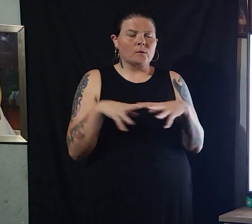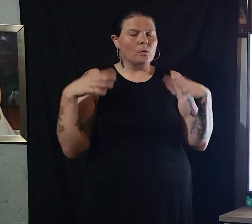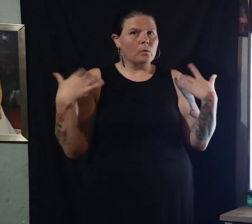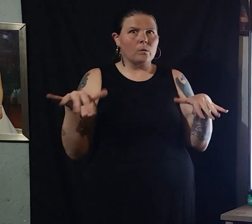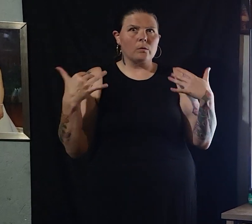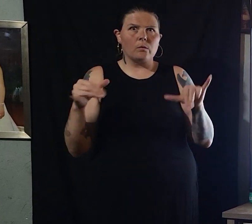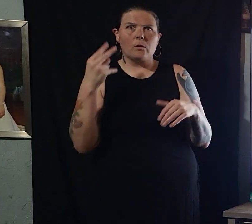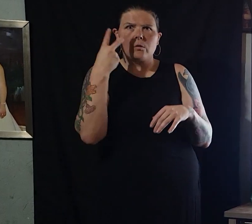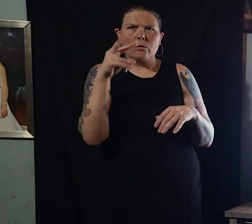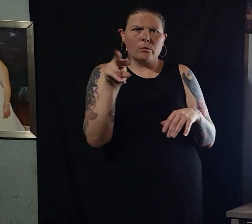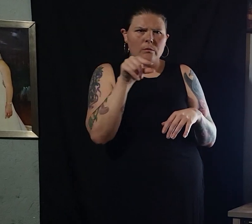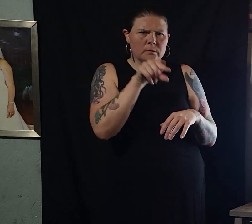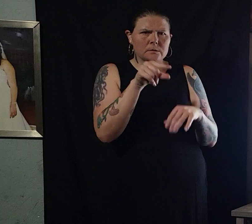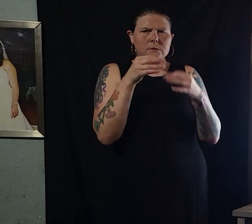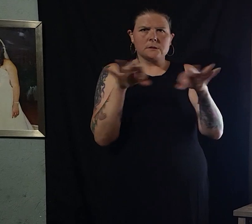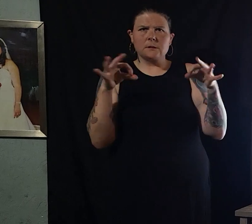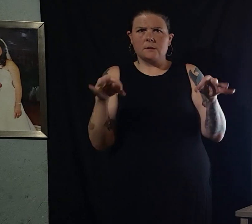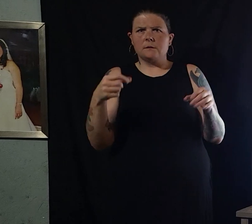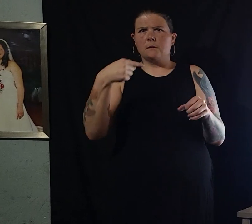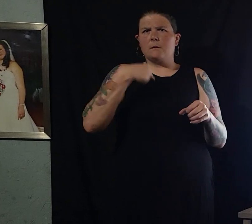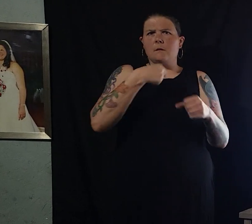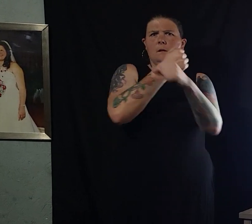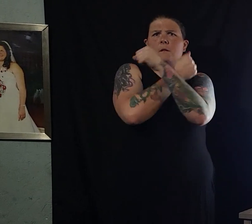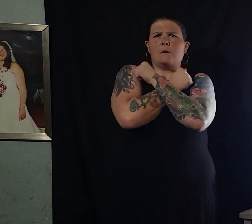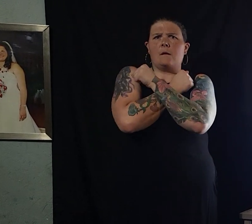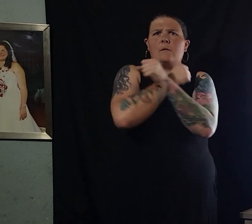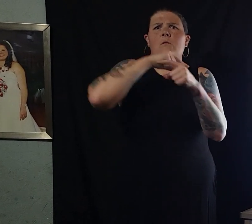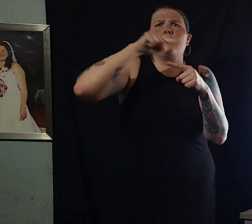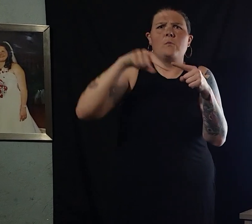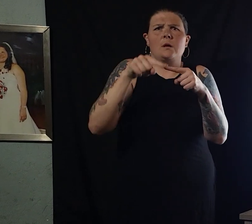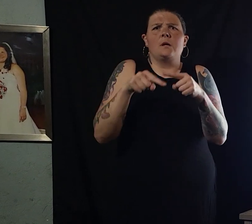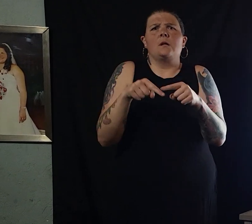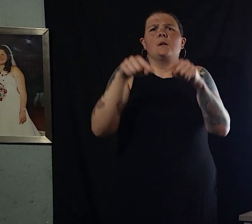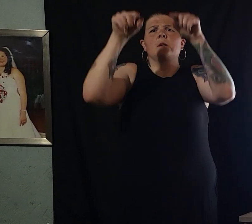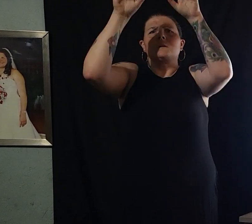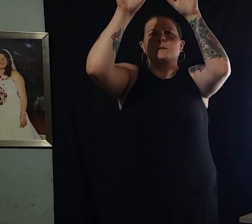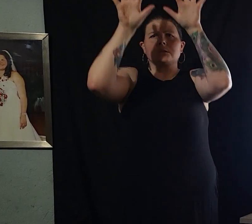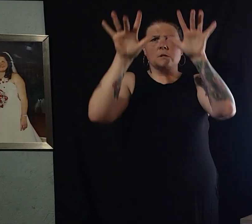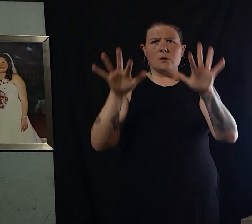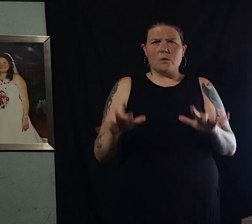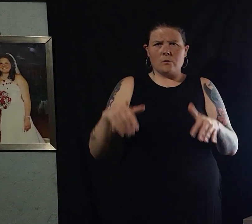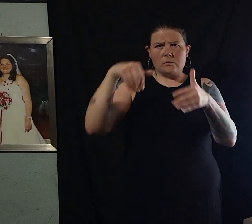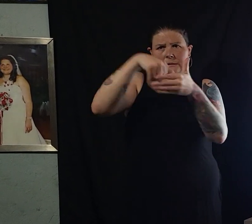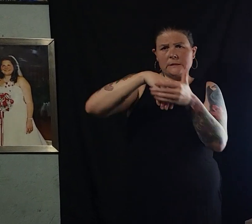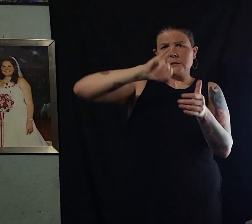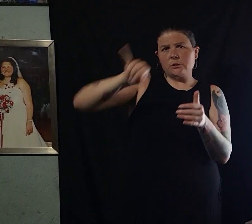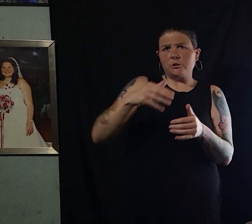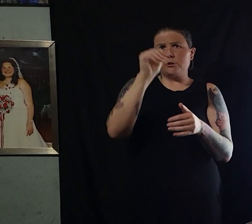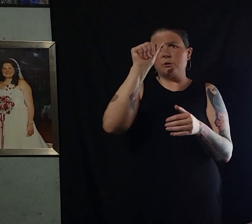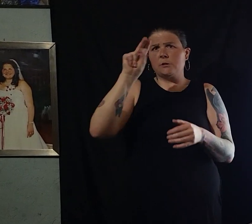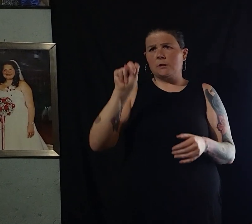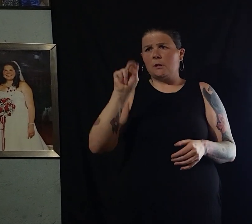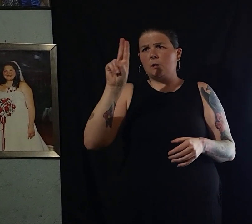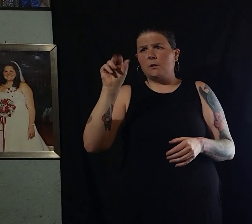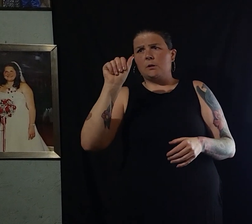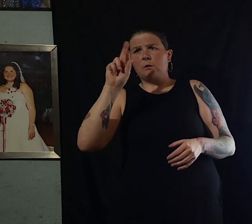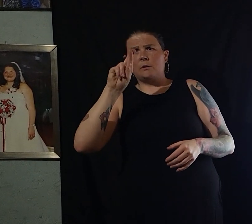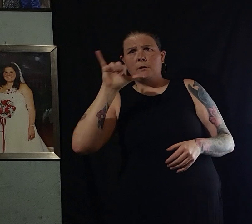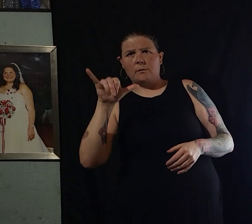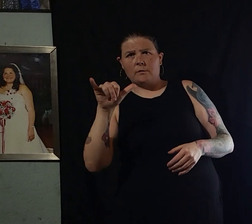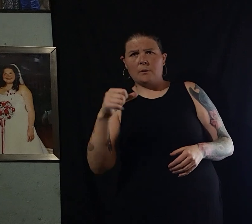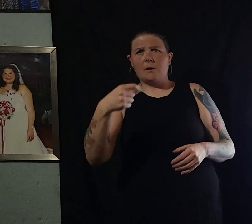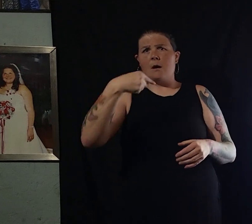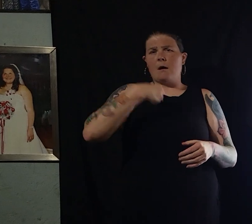Wow, look at this one. I love when it snows in January. I love when